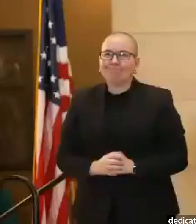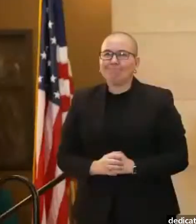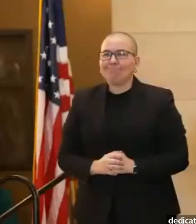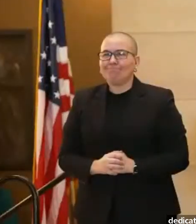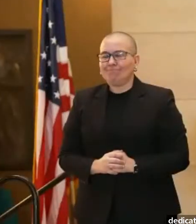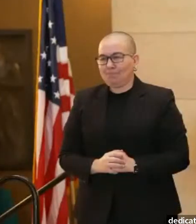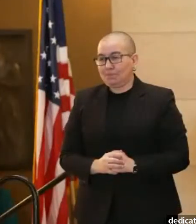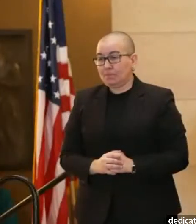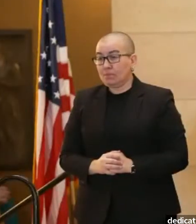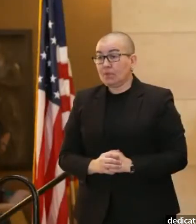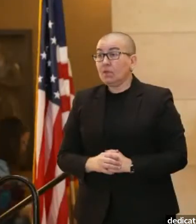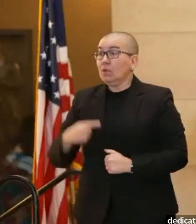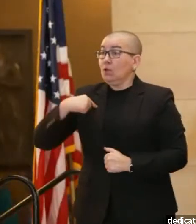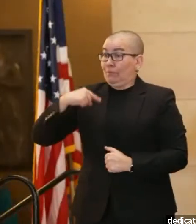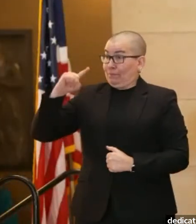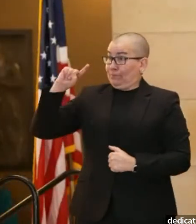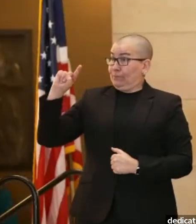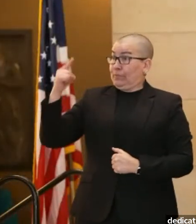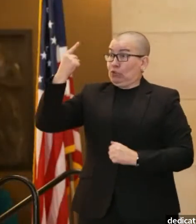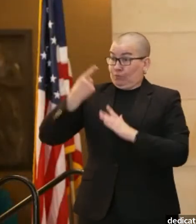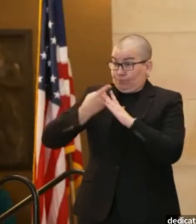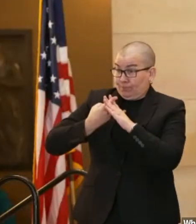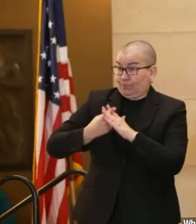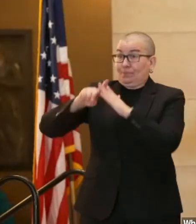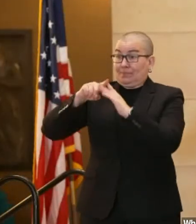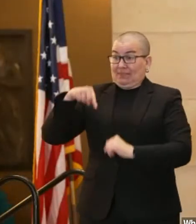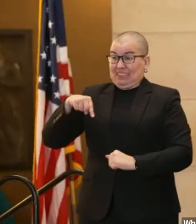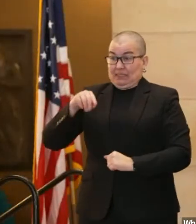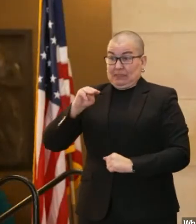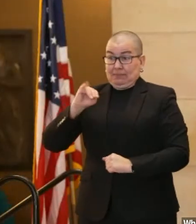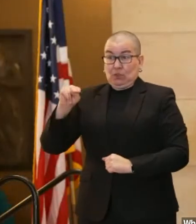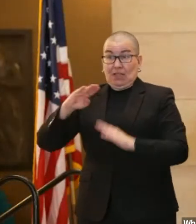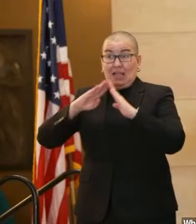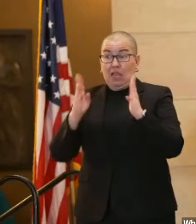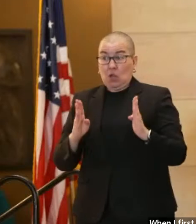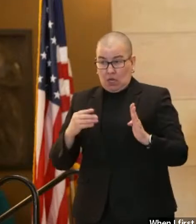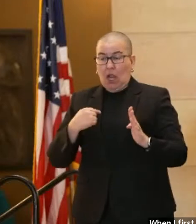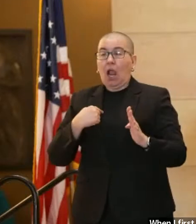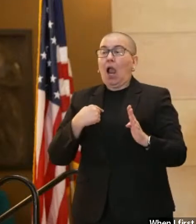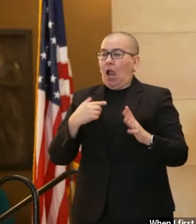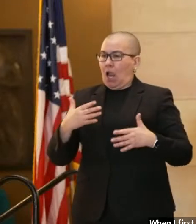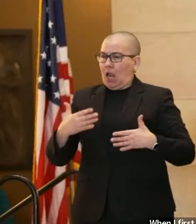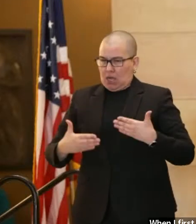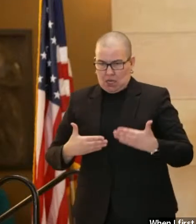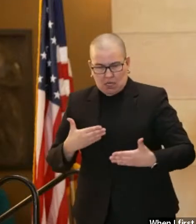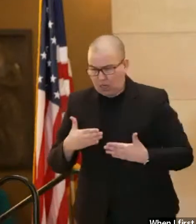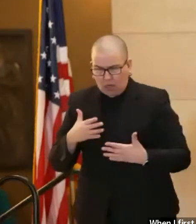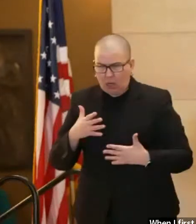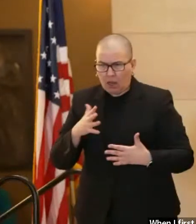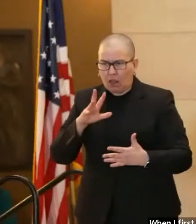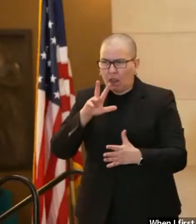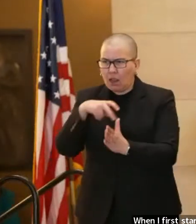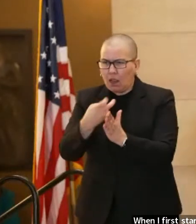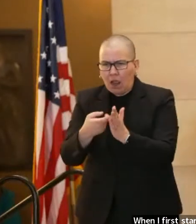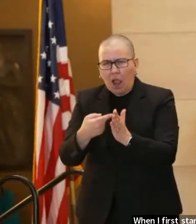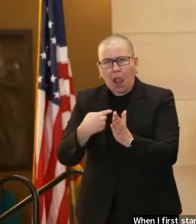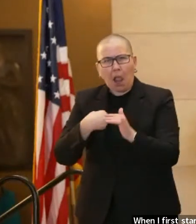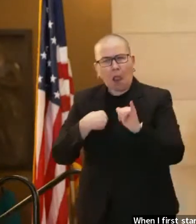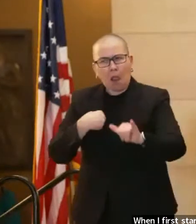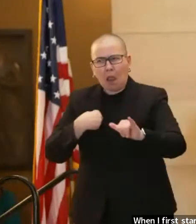When I first started this work in the Minnesota House, I stumbled on the role that I've been able to grow